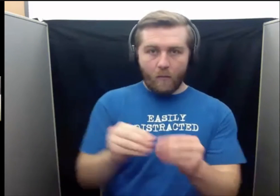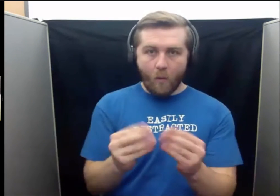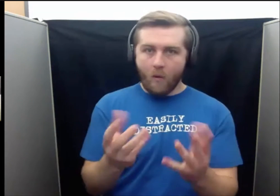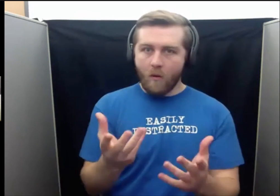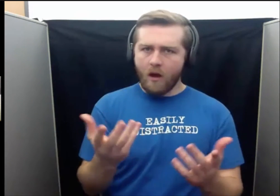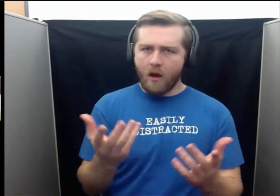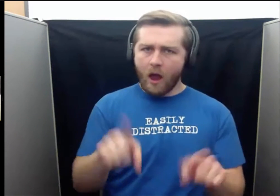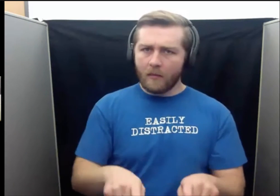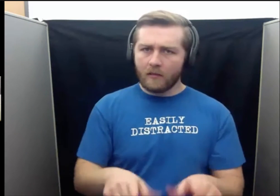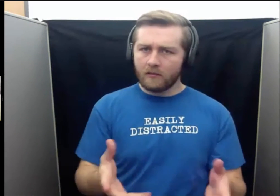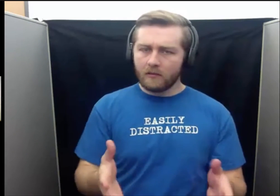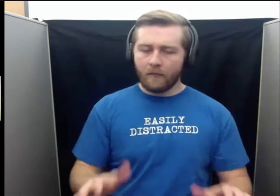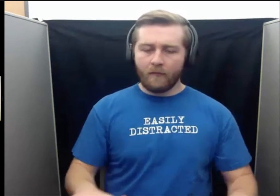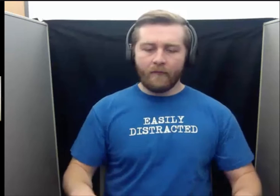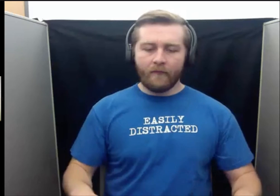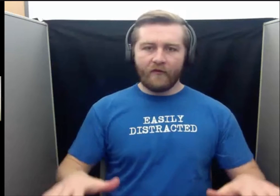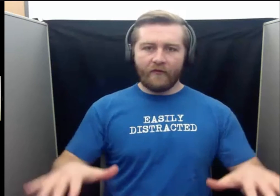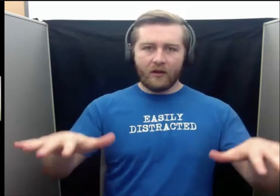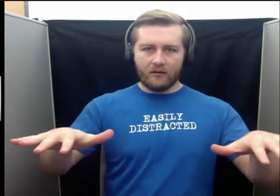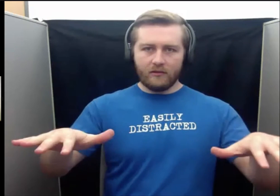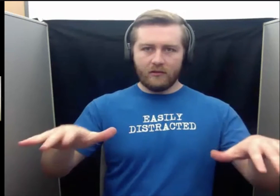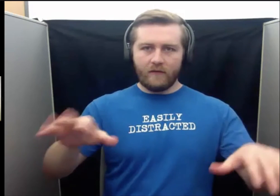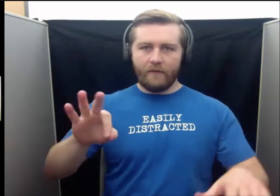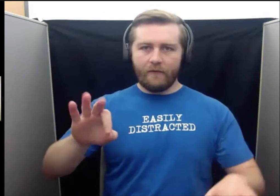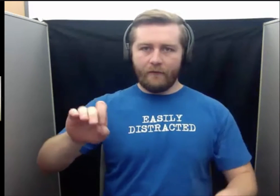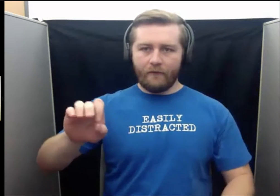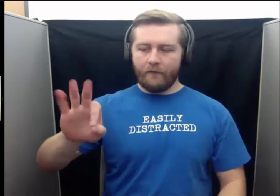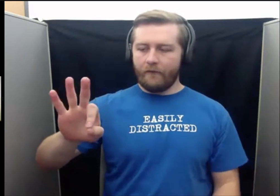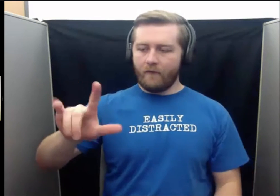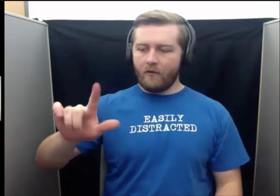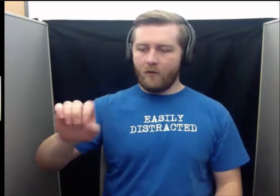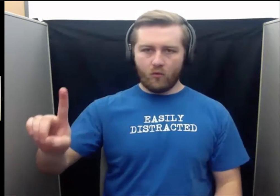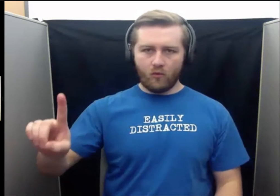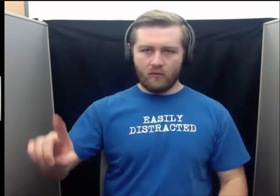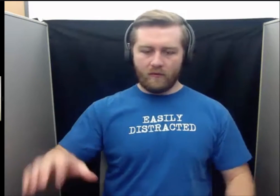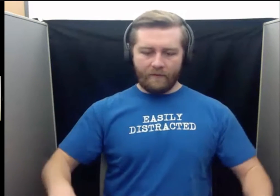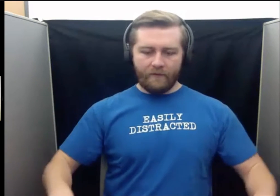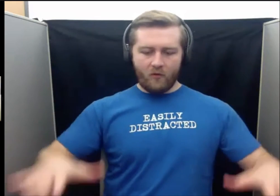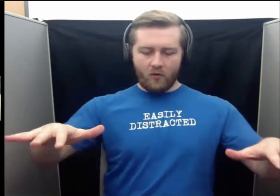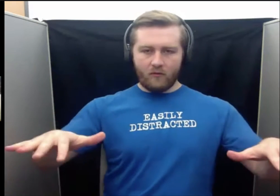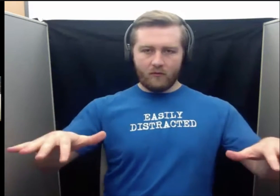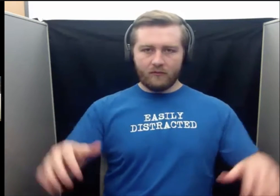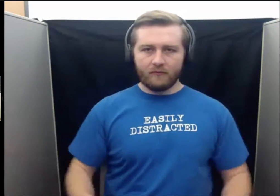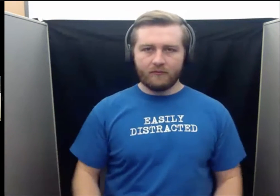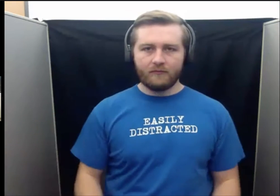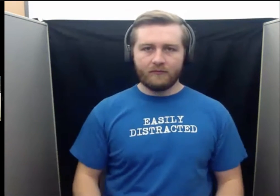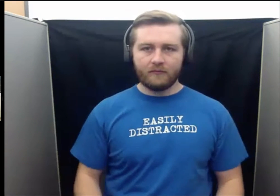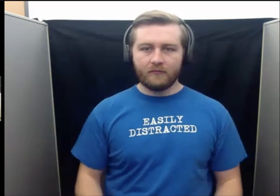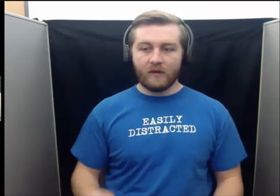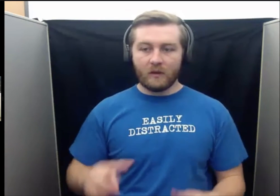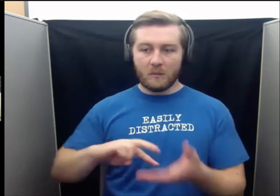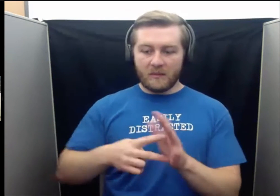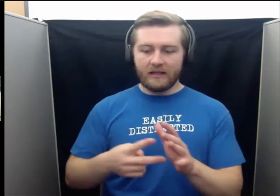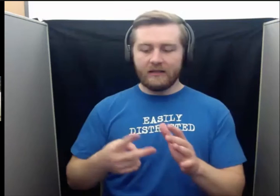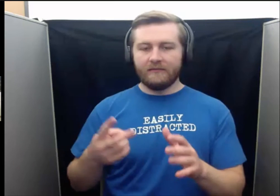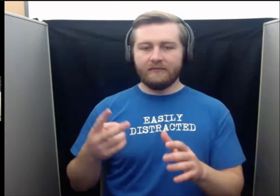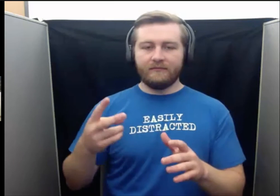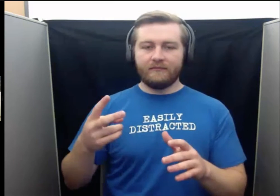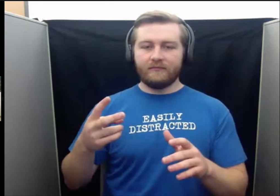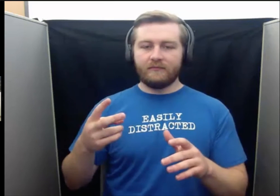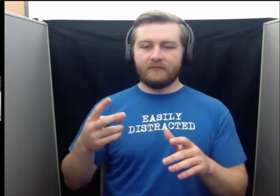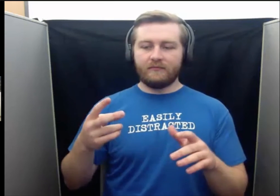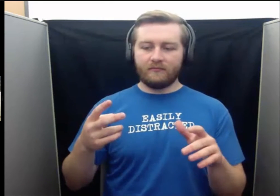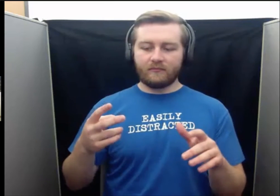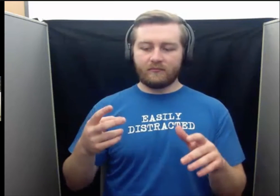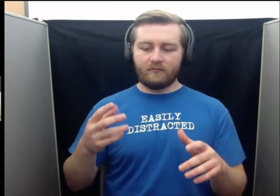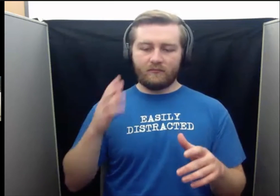Floods. The water can't go in the ground. It's got to run up on top and usually run downhill. It's like the video we watched